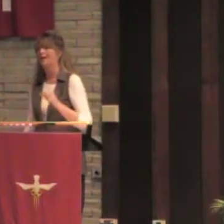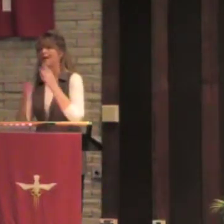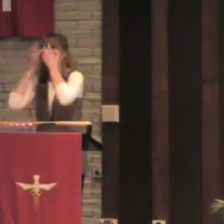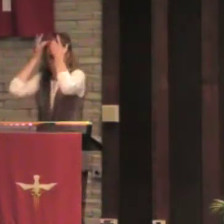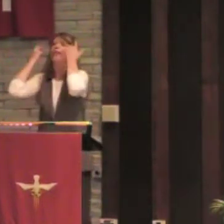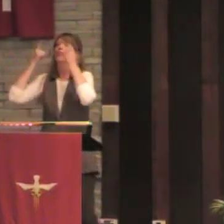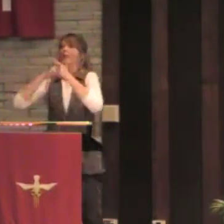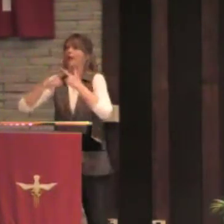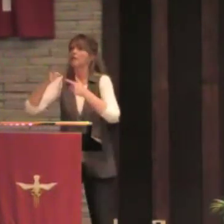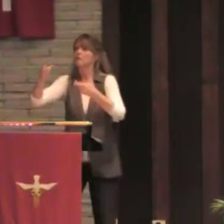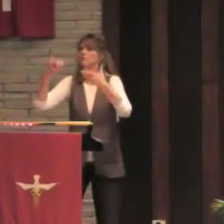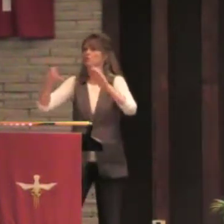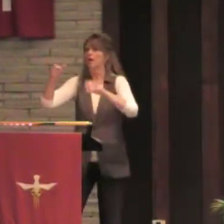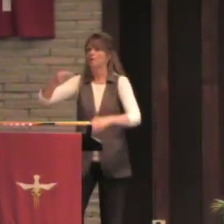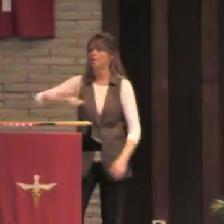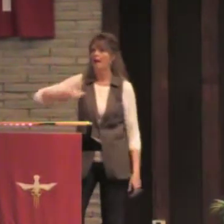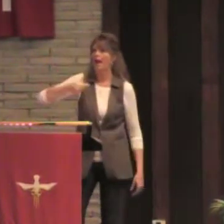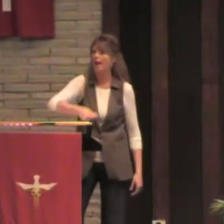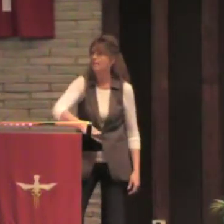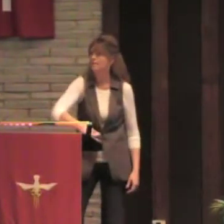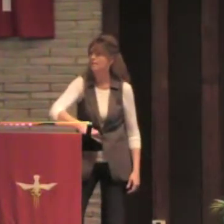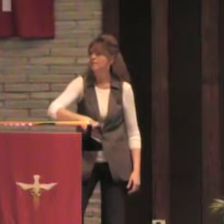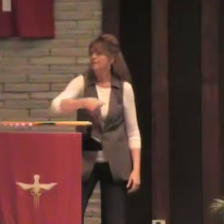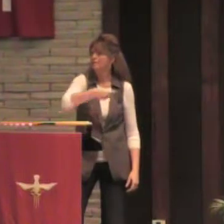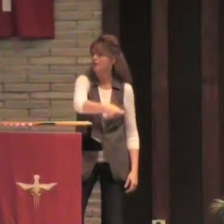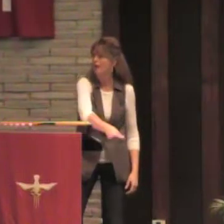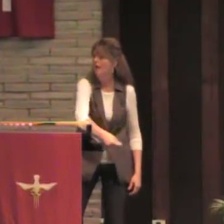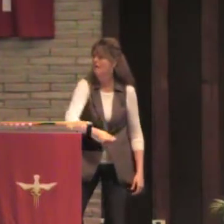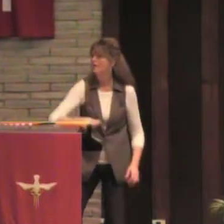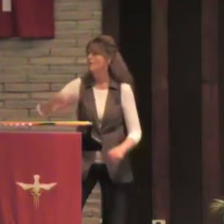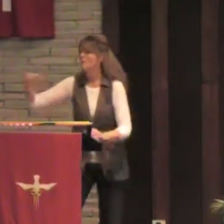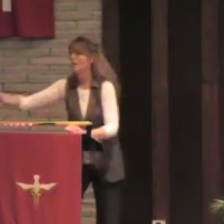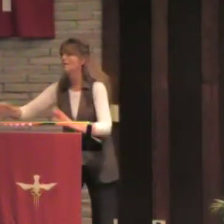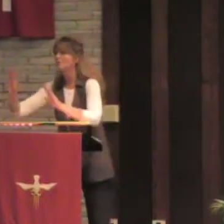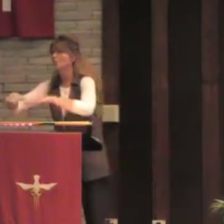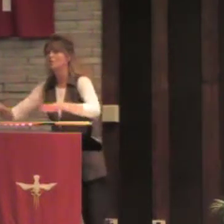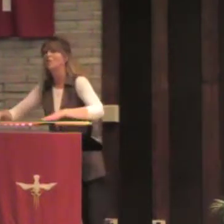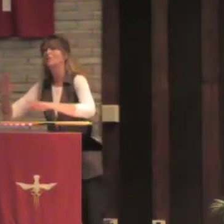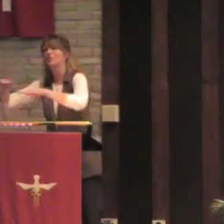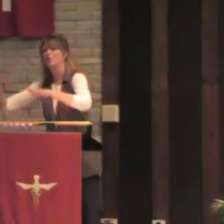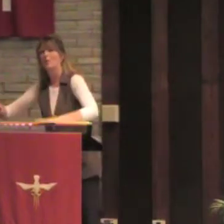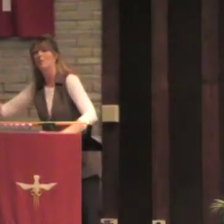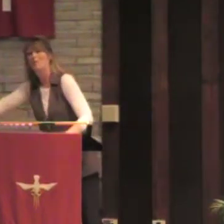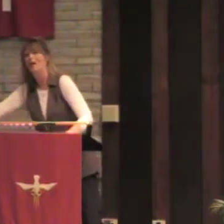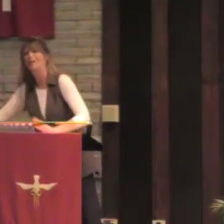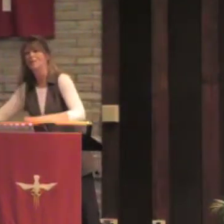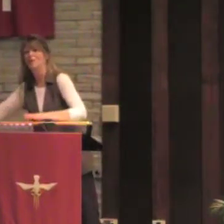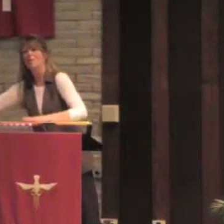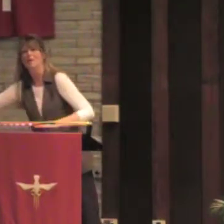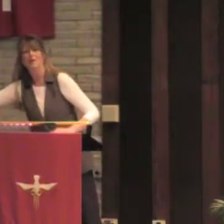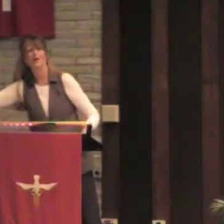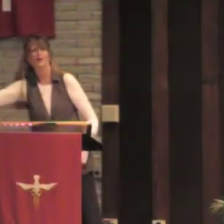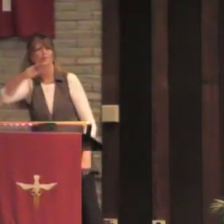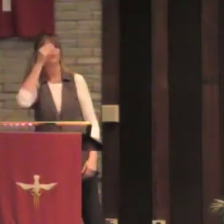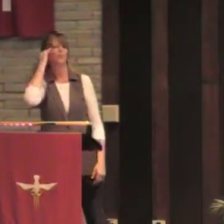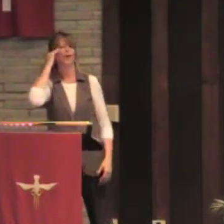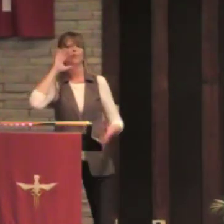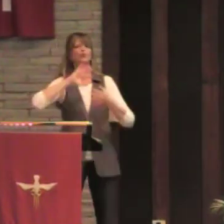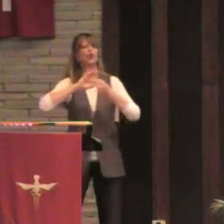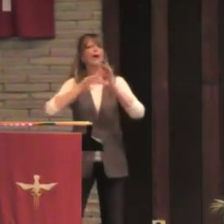mistakes, and they do not allow us to move on. And those are the type of grudges that are passed on